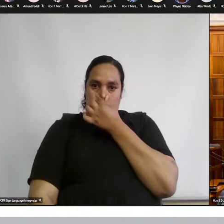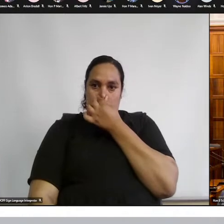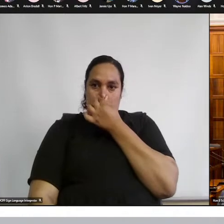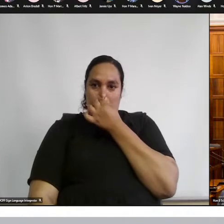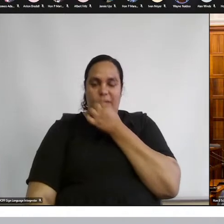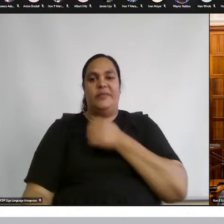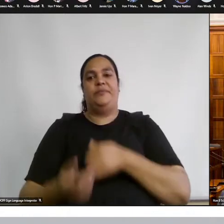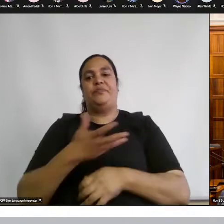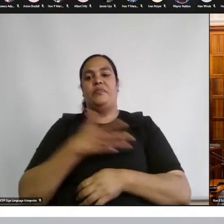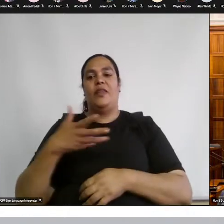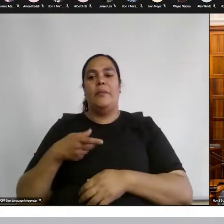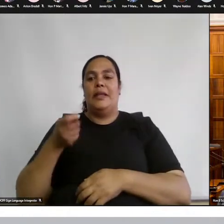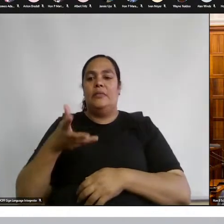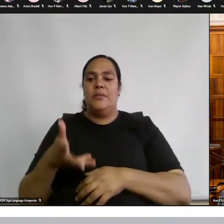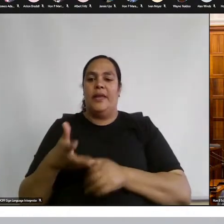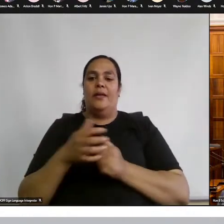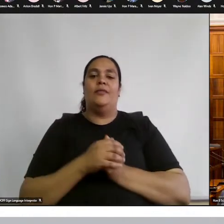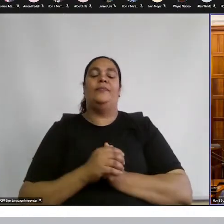Madam Speaker.